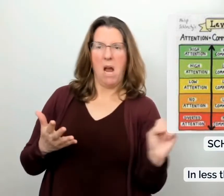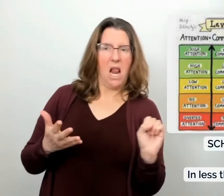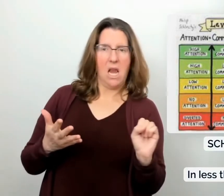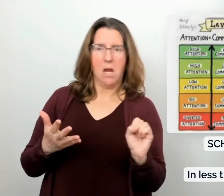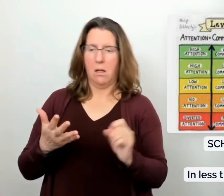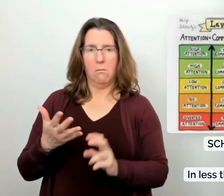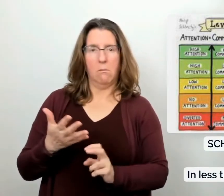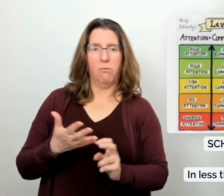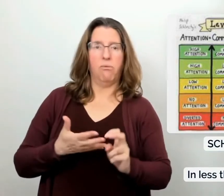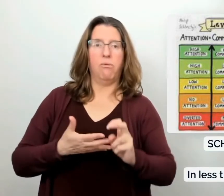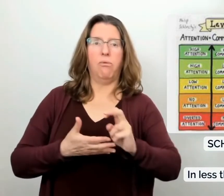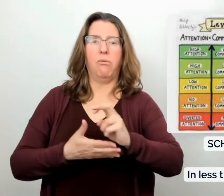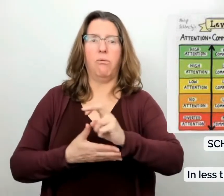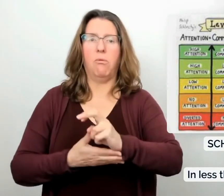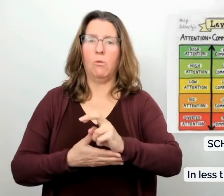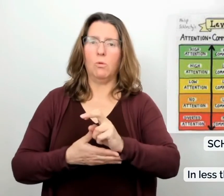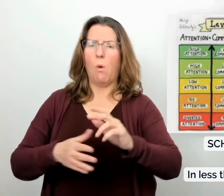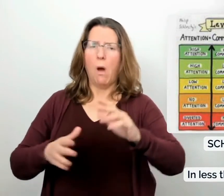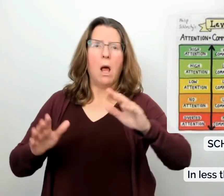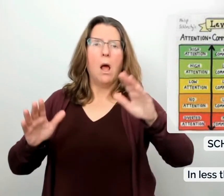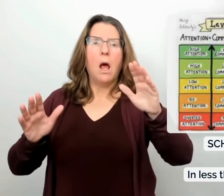linked to associated levels ranging from rebellion